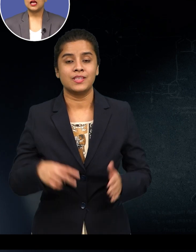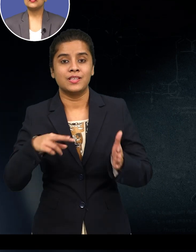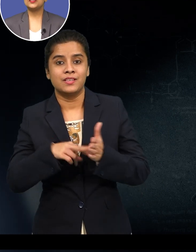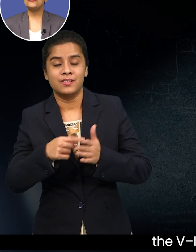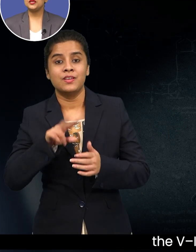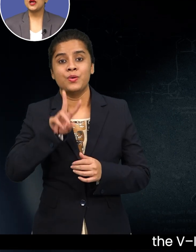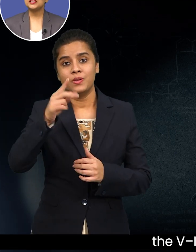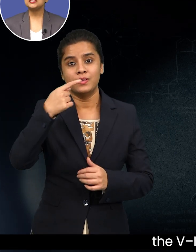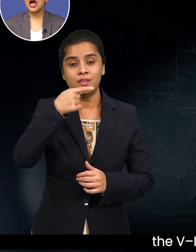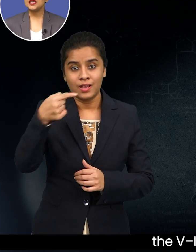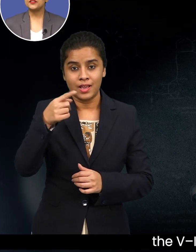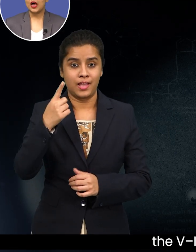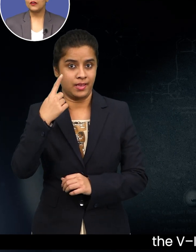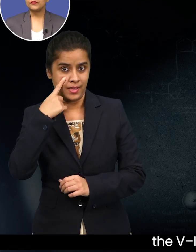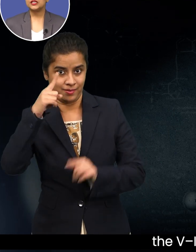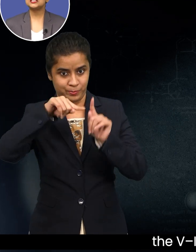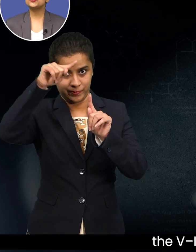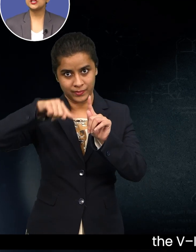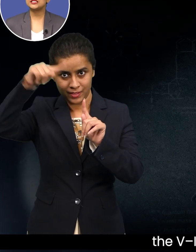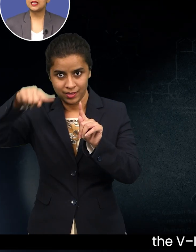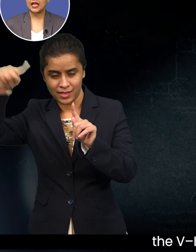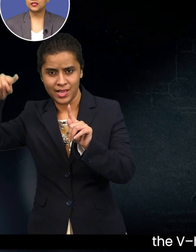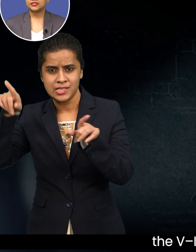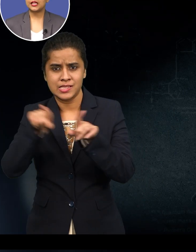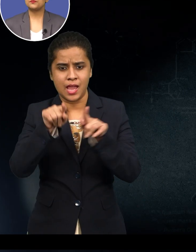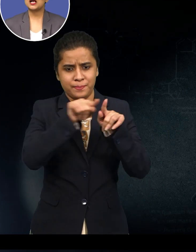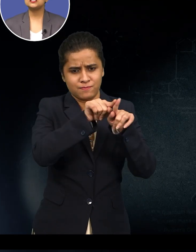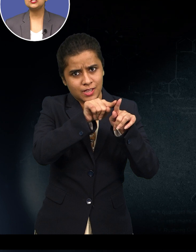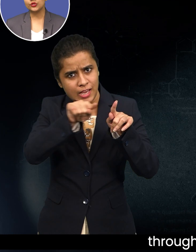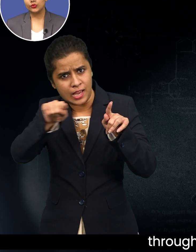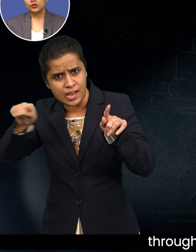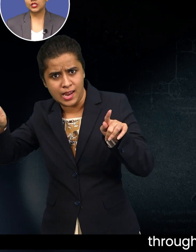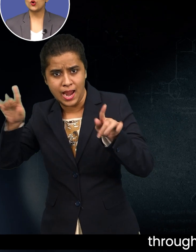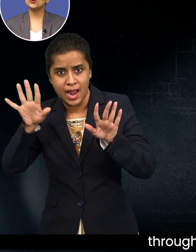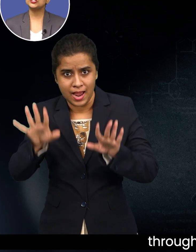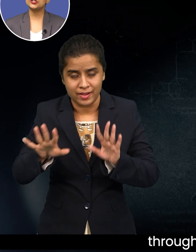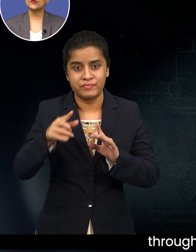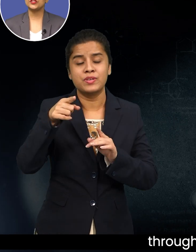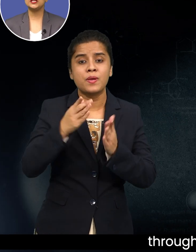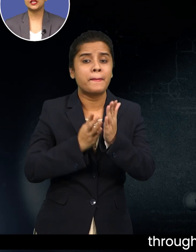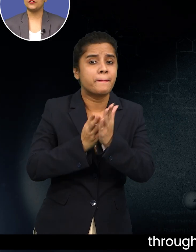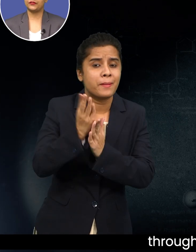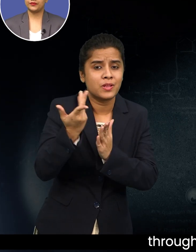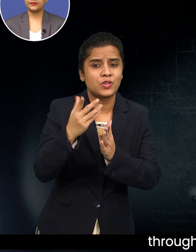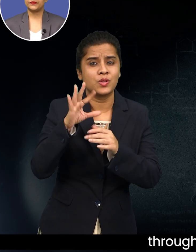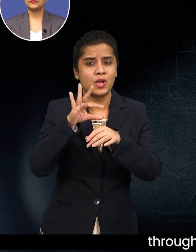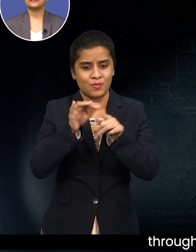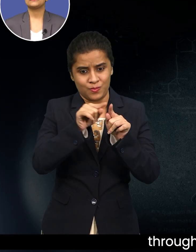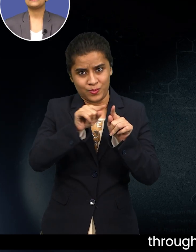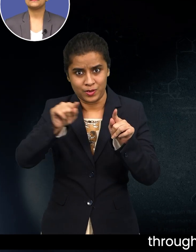Thus, the VI graph is a straight line that passes through the origin of the graph.